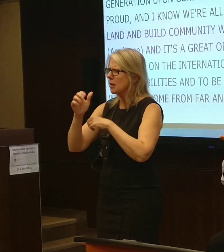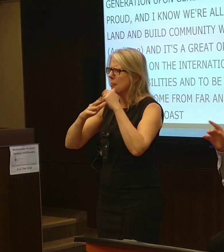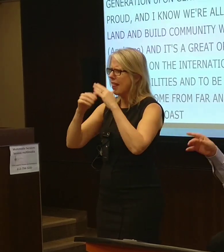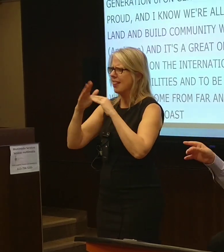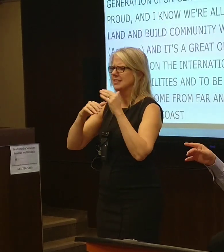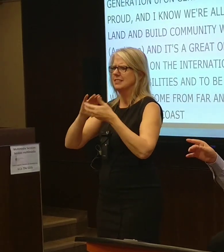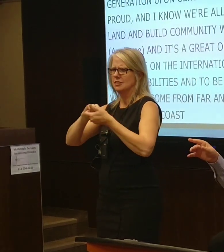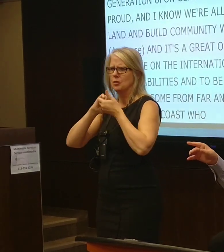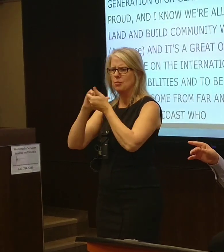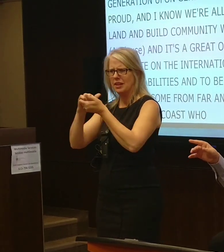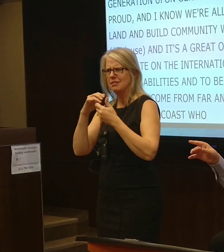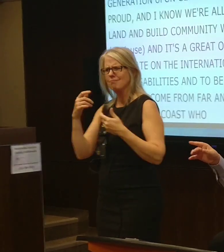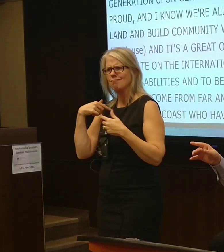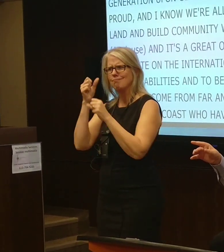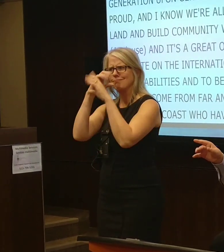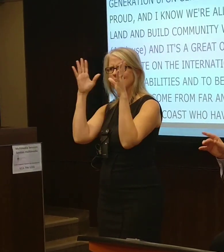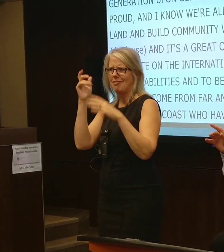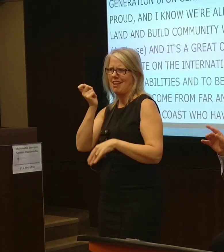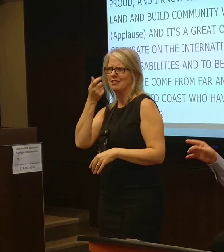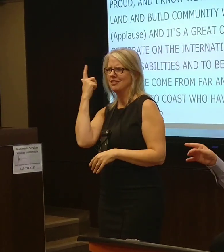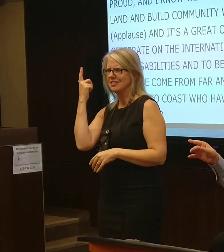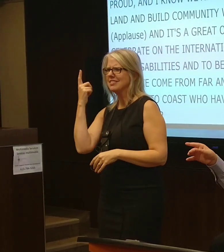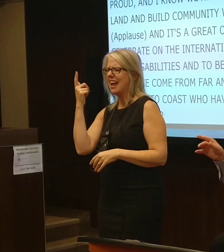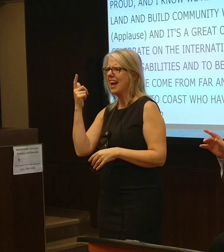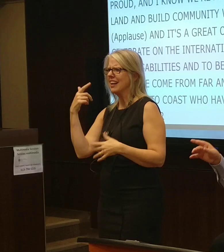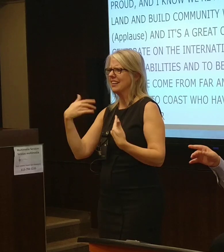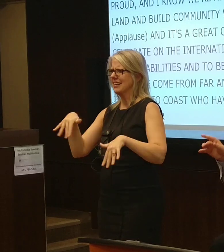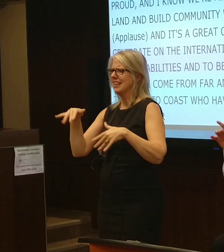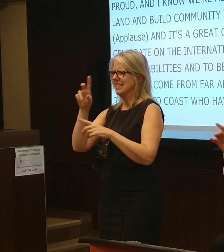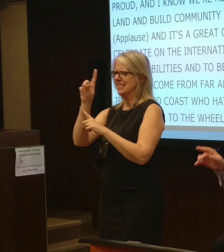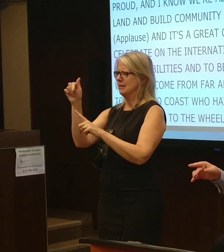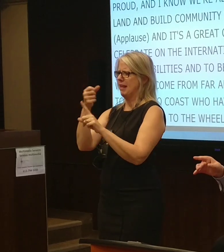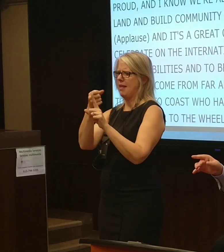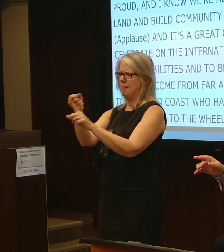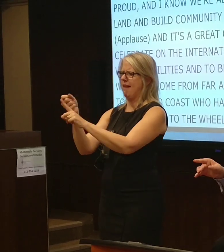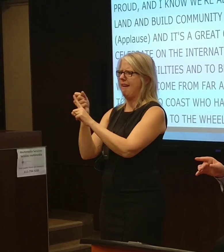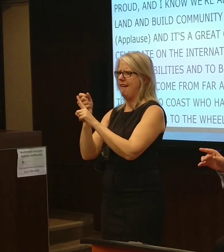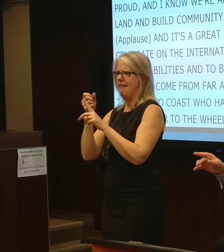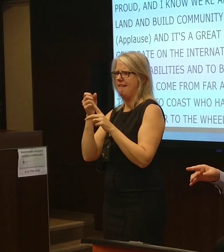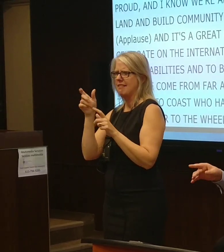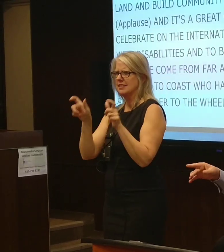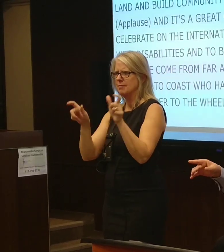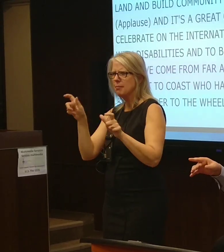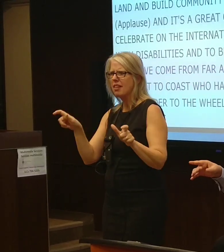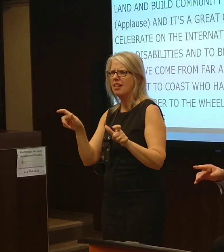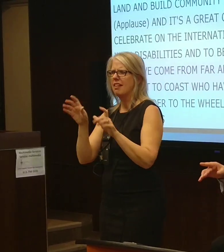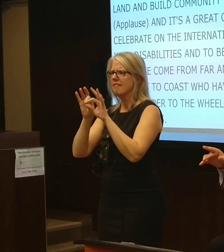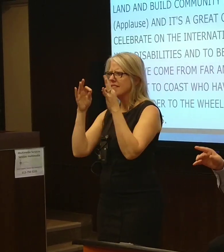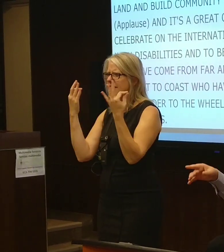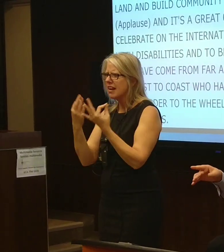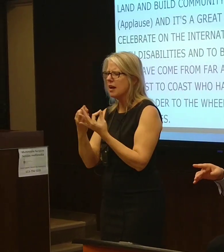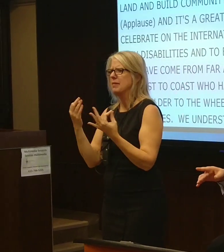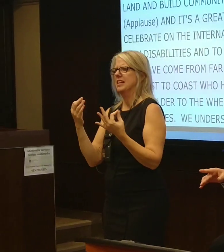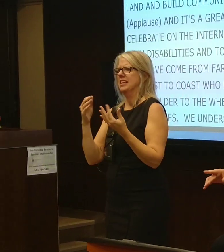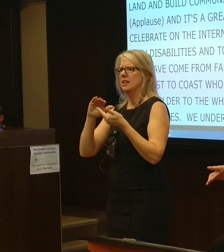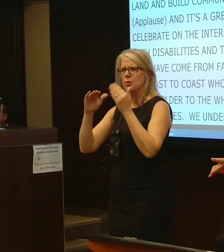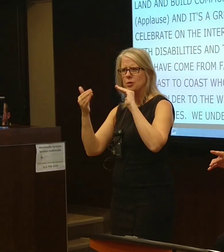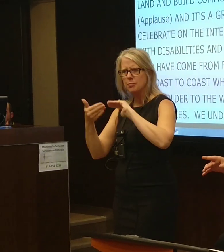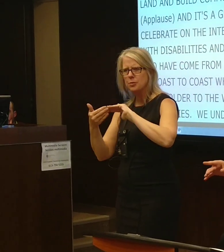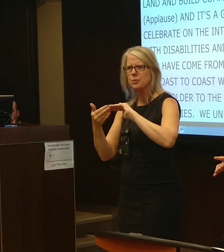So we understand how disability impacts individuals, families,